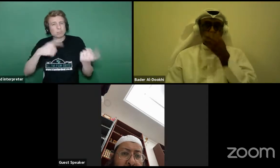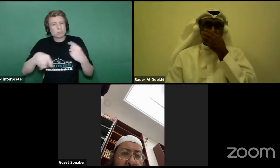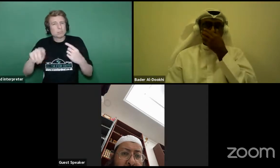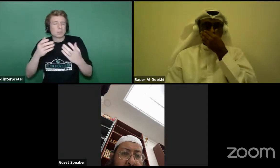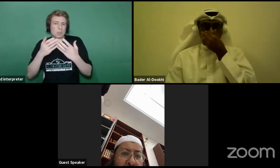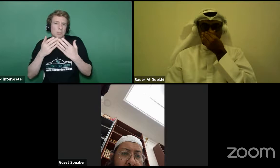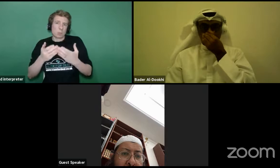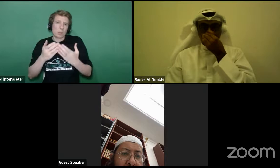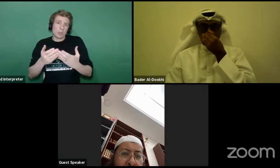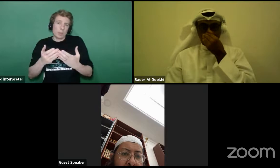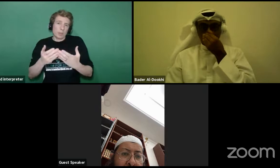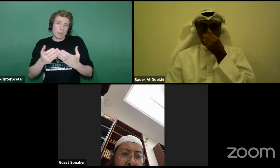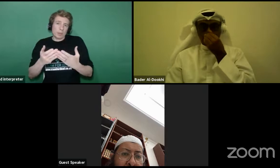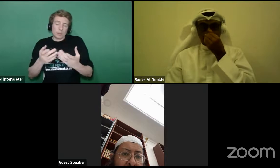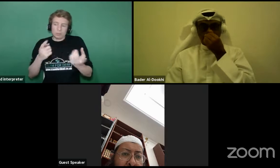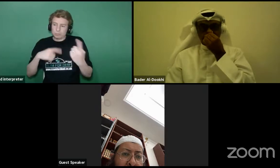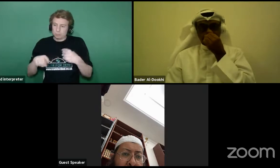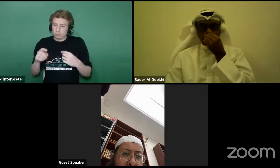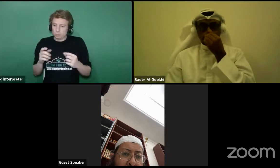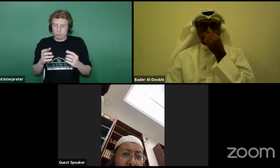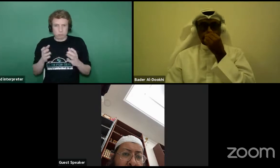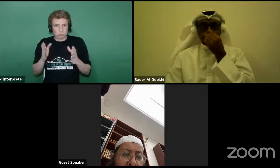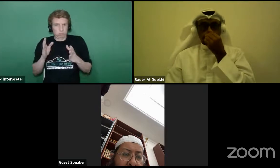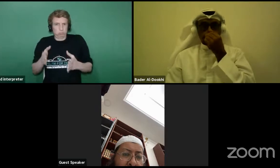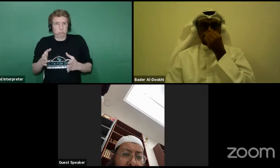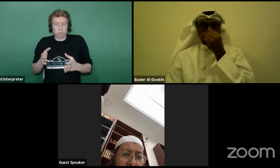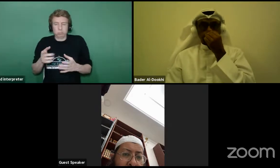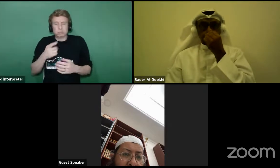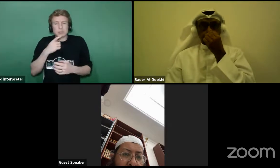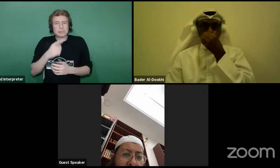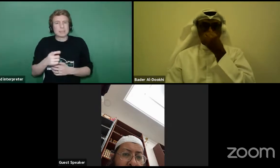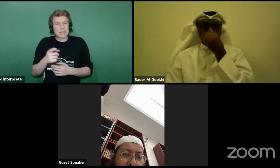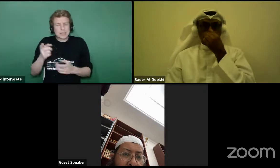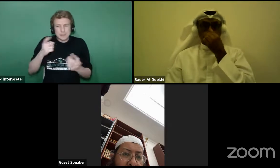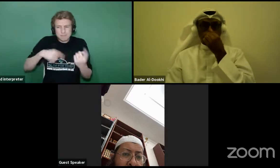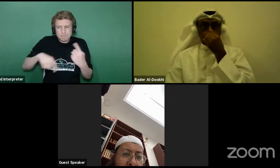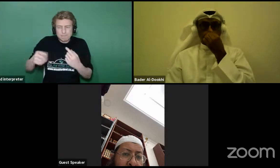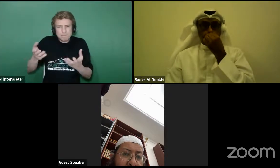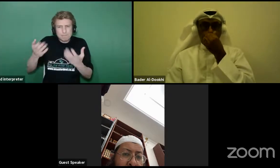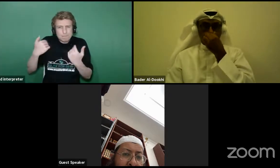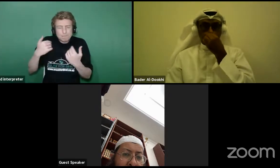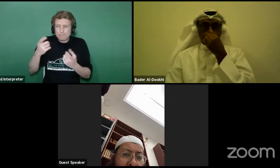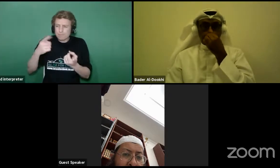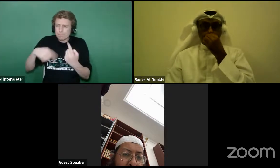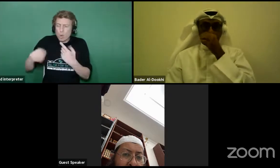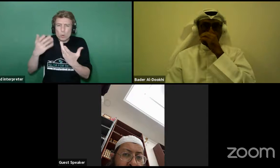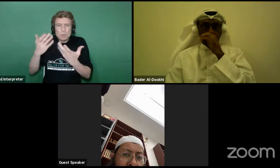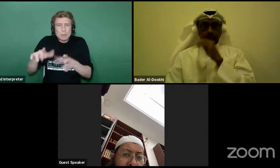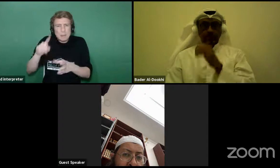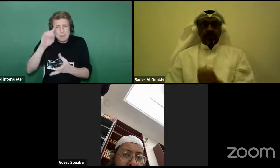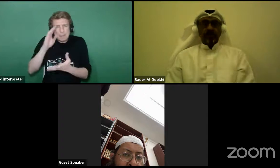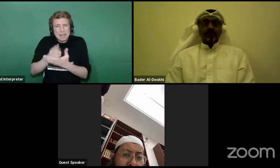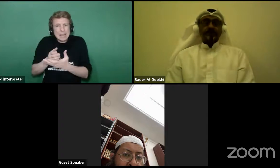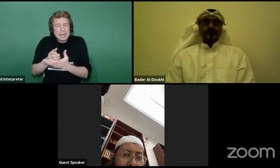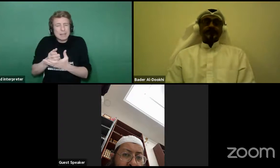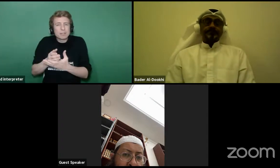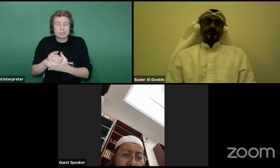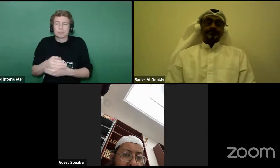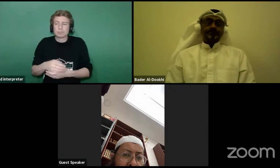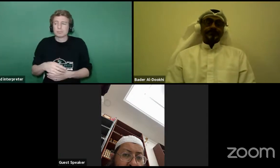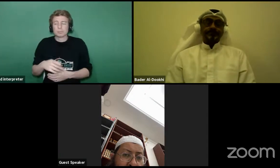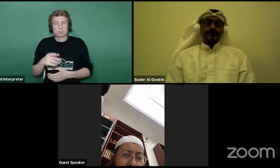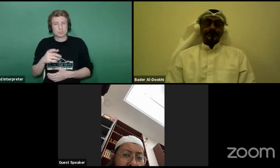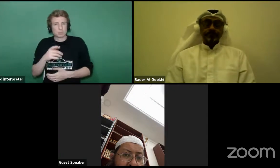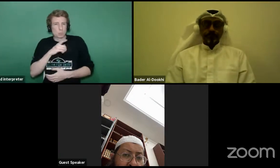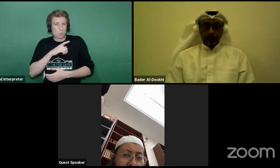this moniker of those who have believed, to show and give an indication that He has truly